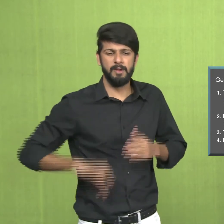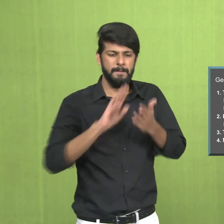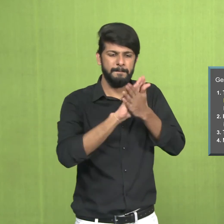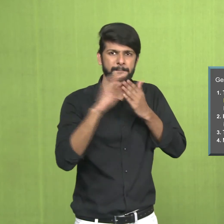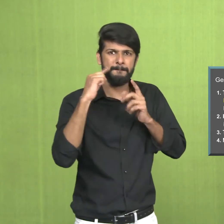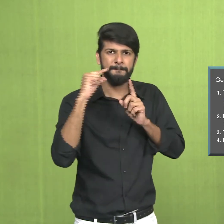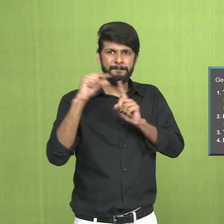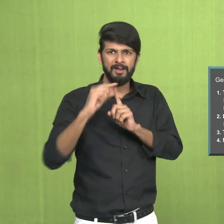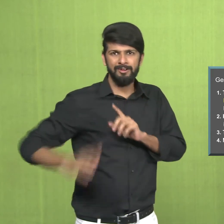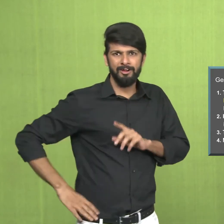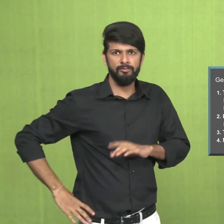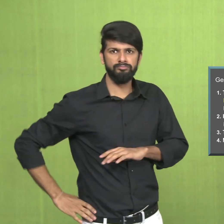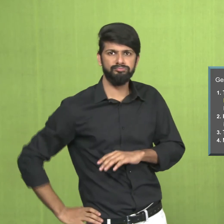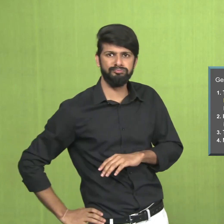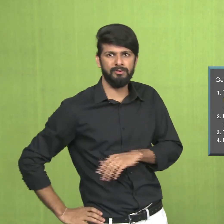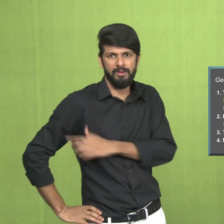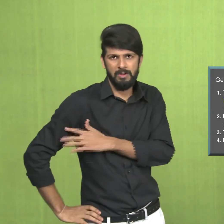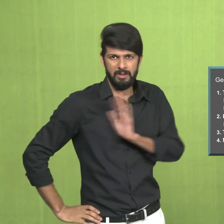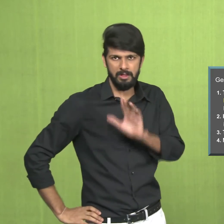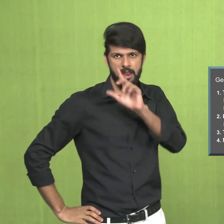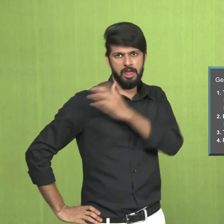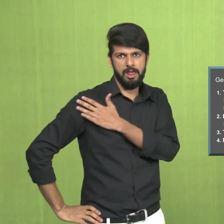Her right hand is on her hip.